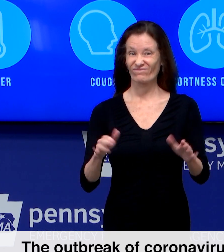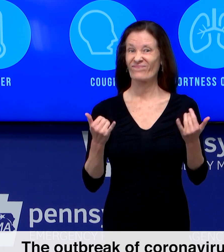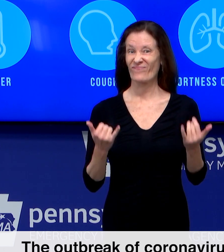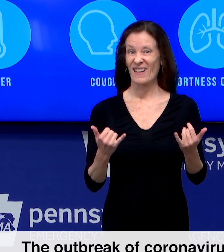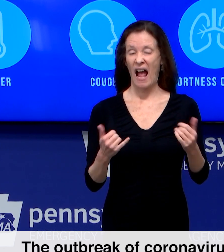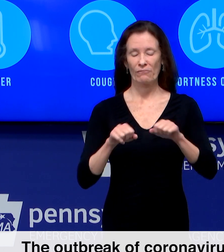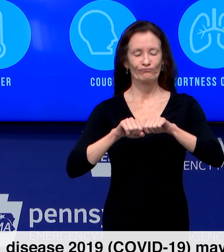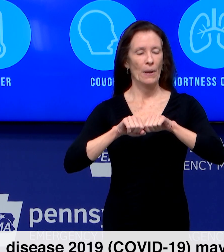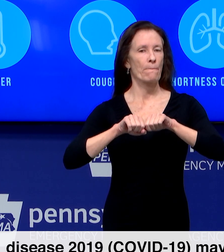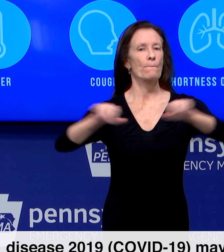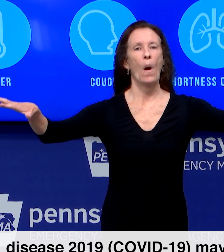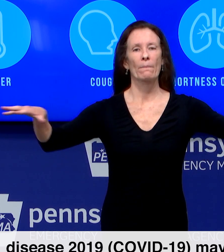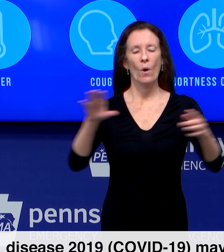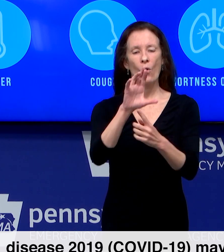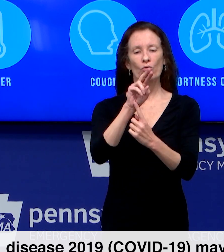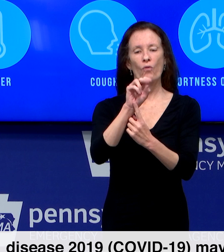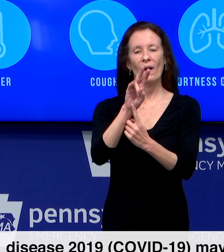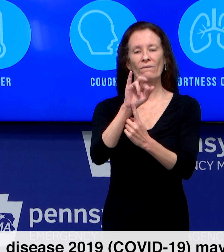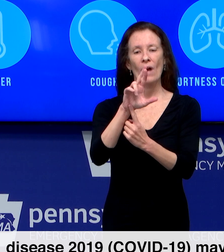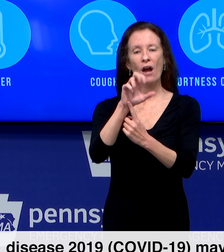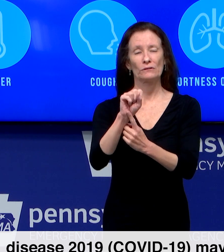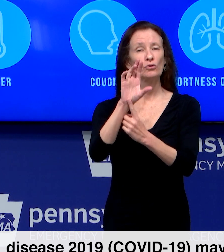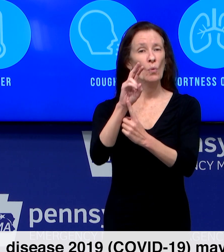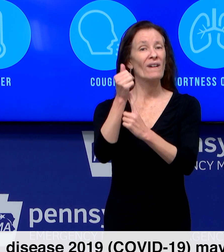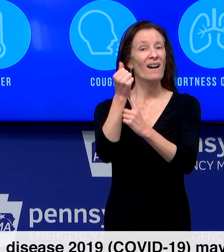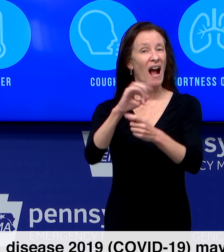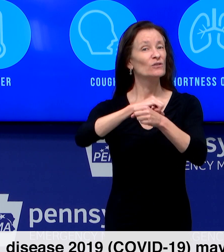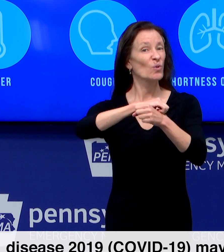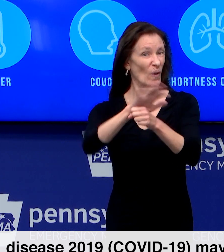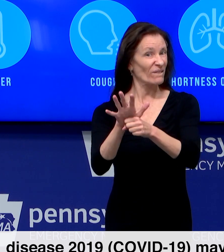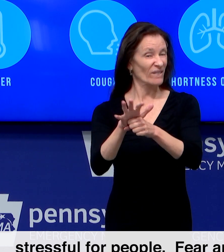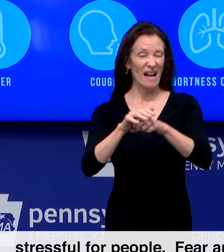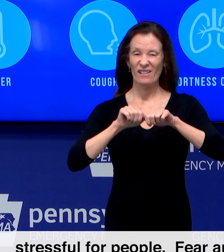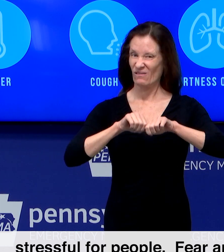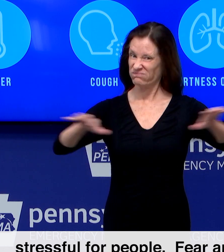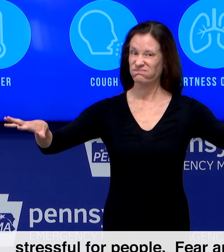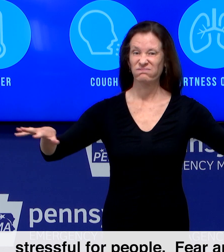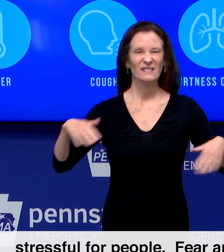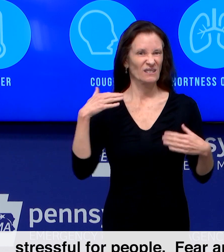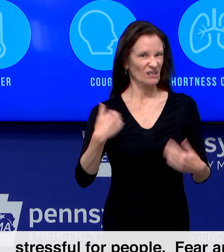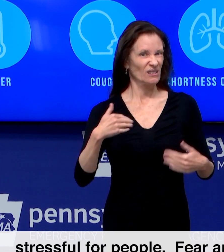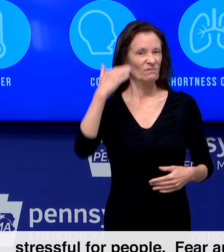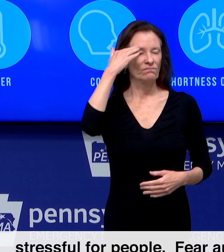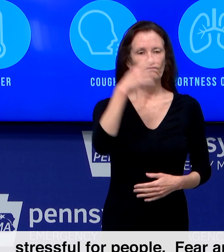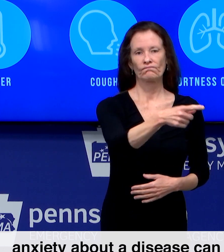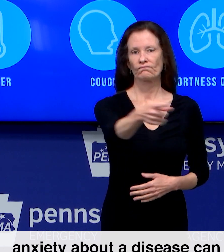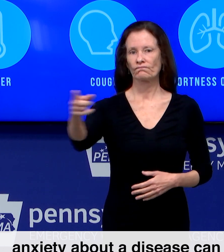of coronavirus disease 2019, also known as COVID-19, may be stressful for people. Fear and anxiety about